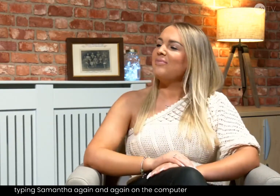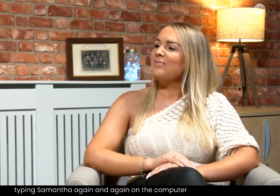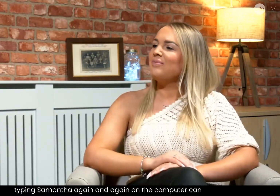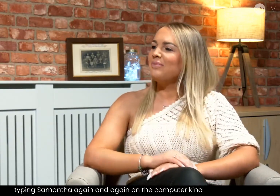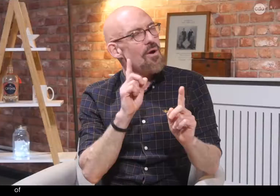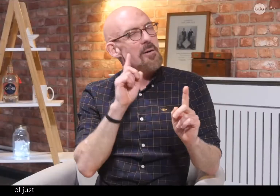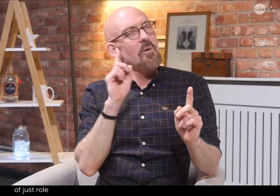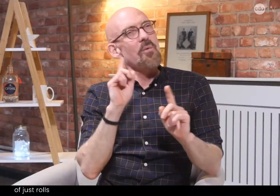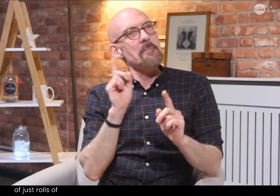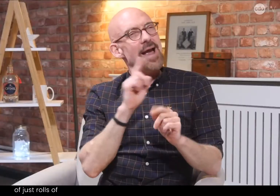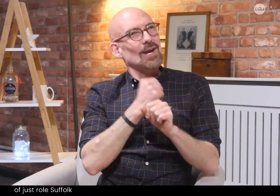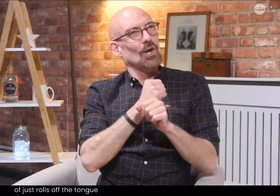easier.